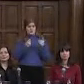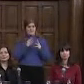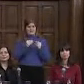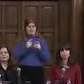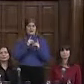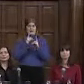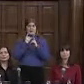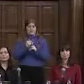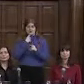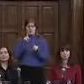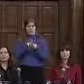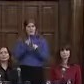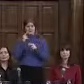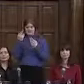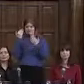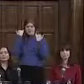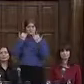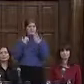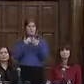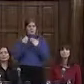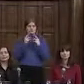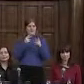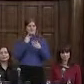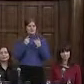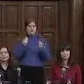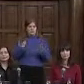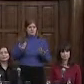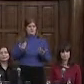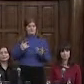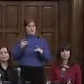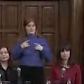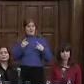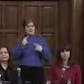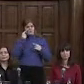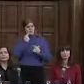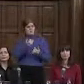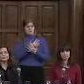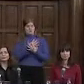help, but they also need information about what the right thing to do is. And I'm delighted to